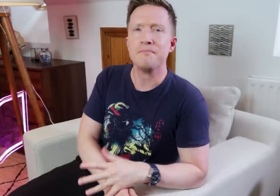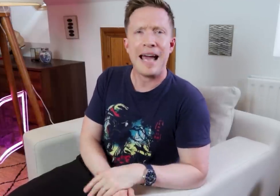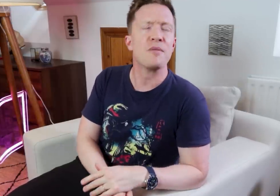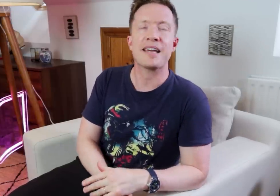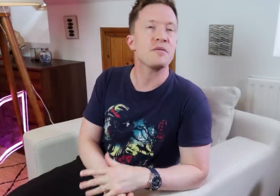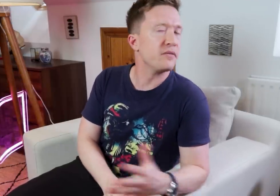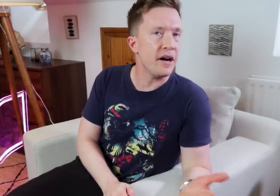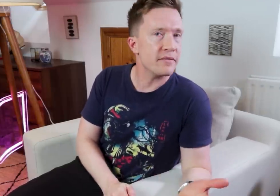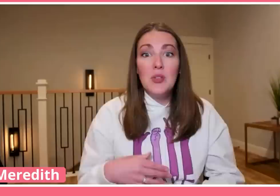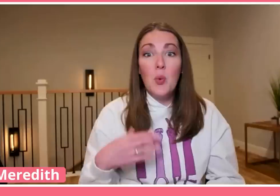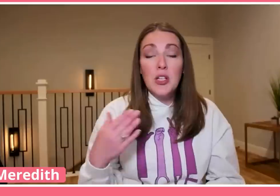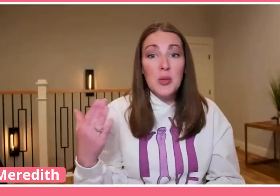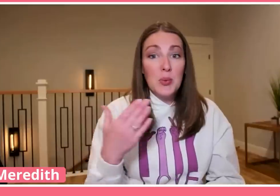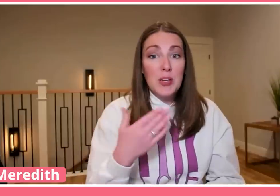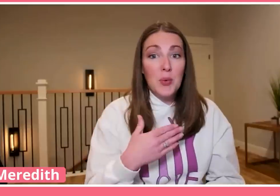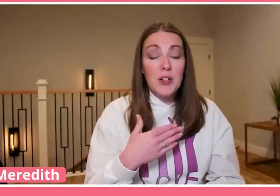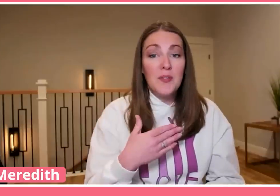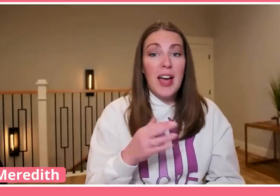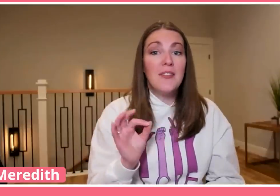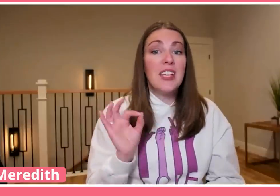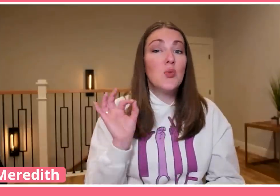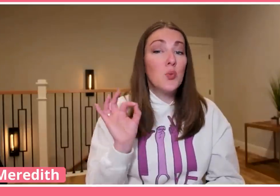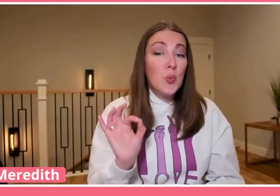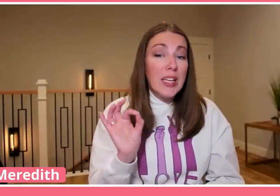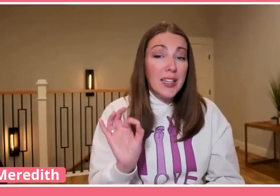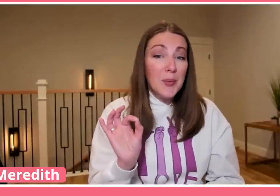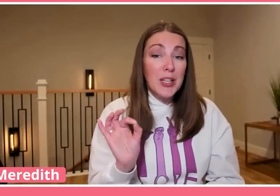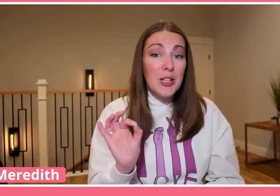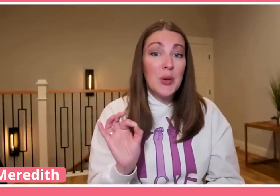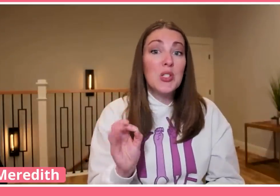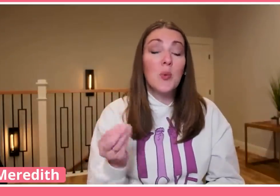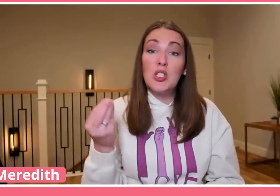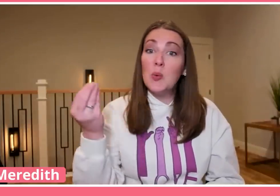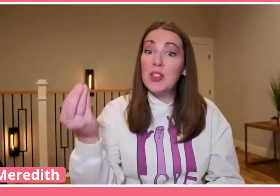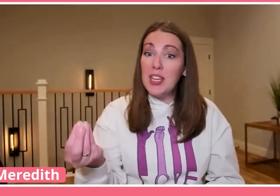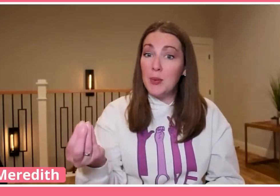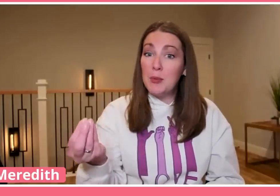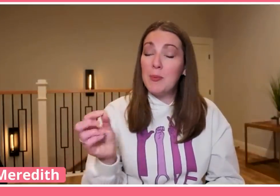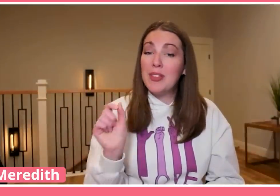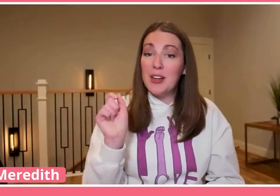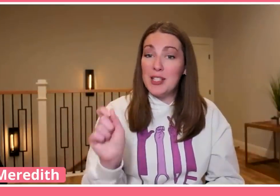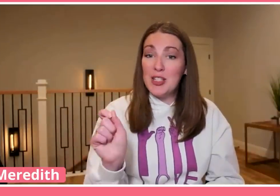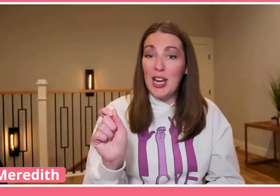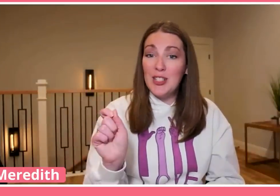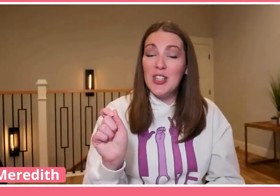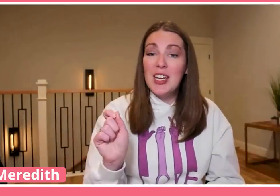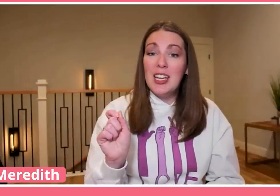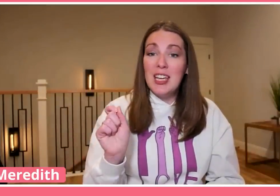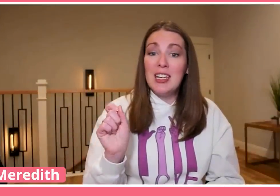know, how to count to five? One, two, three, four, and five is really, really close to what you would think it would be, but there is a change in